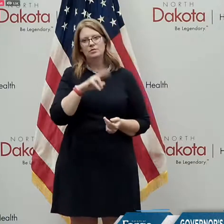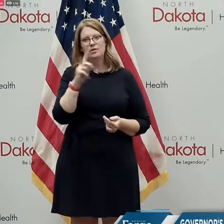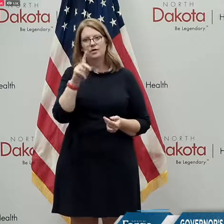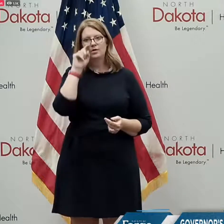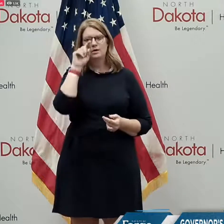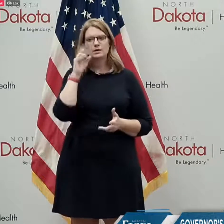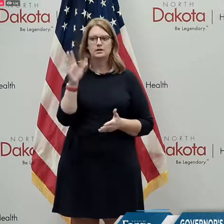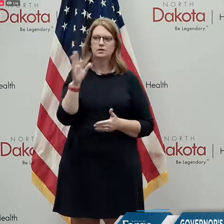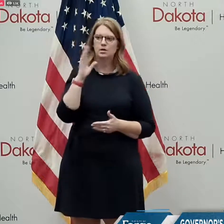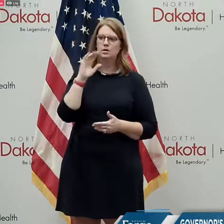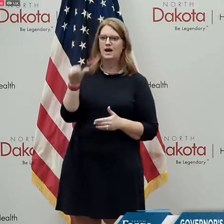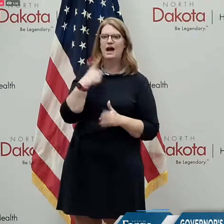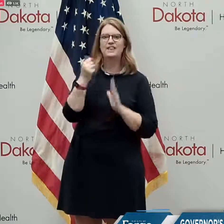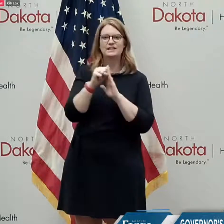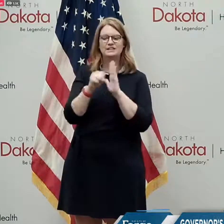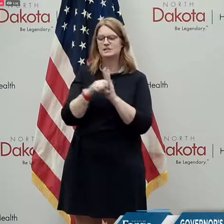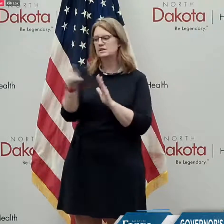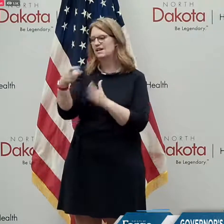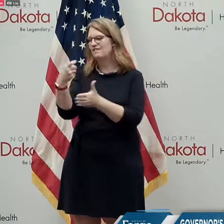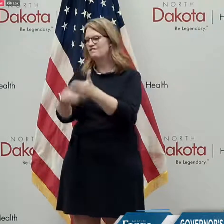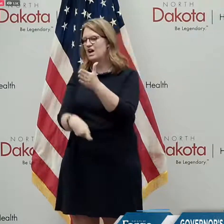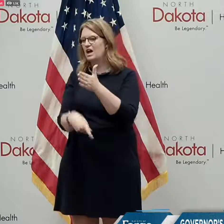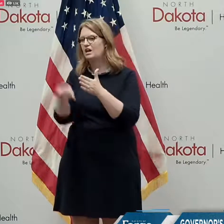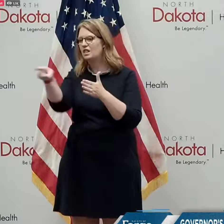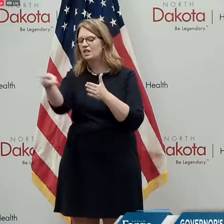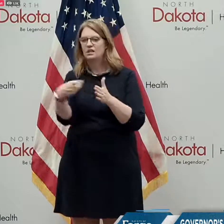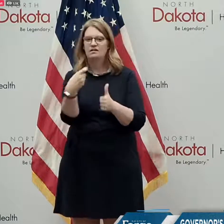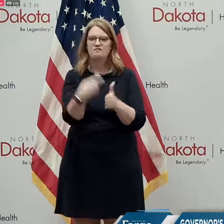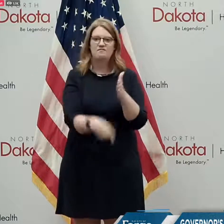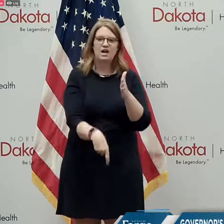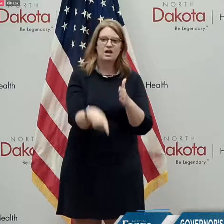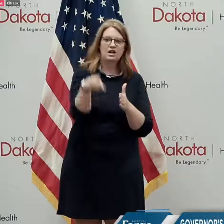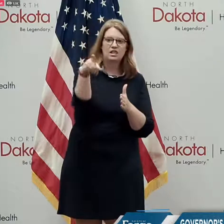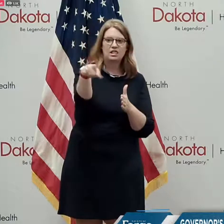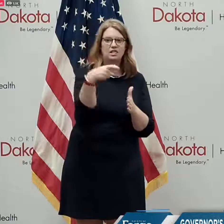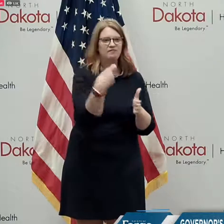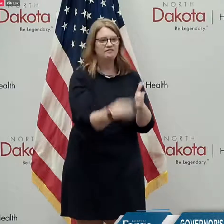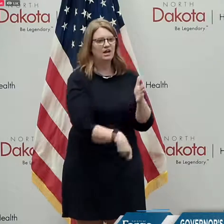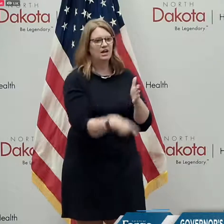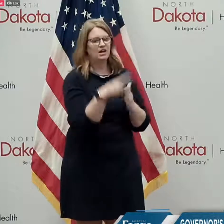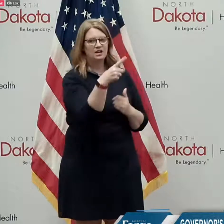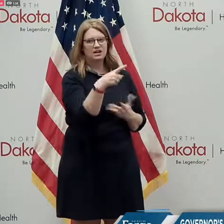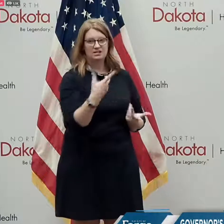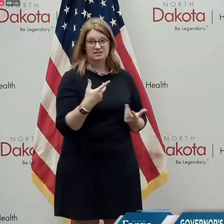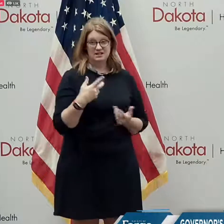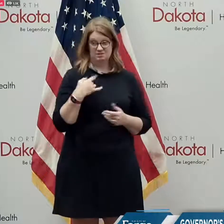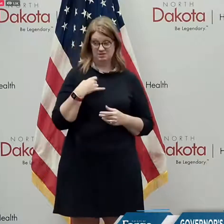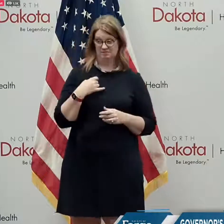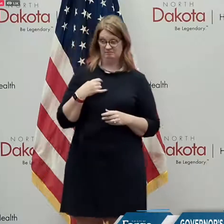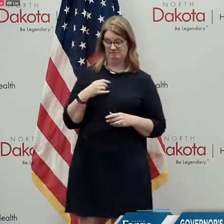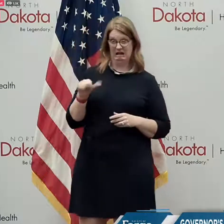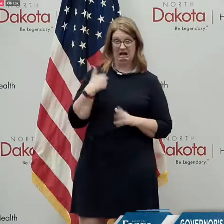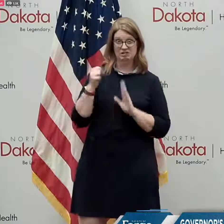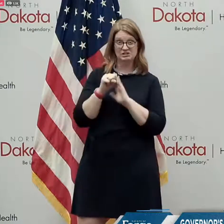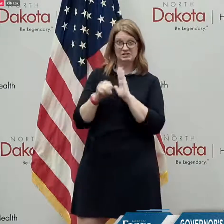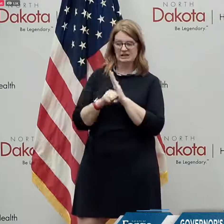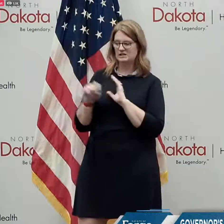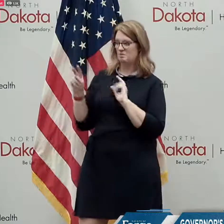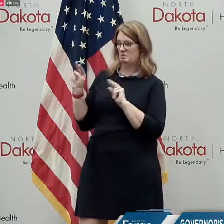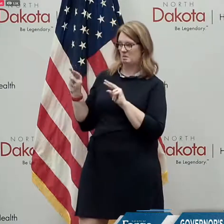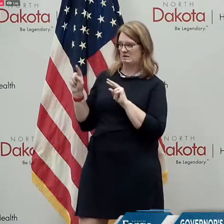people like some other states have tried. I think you know how ineffective that has been. And so I think we're trying to find the balance